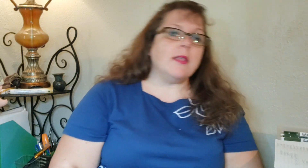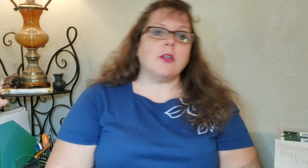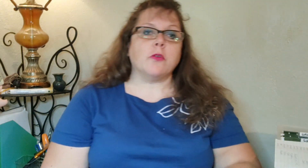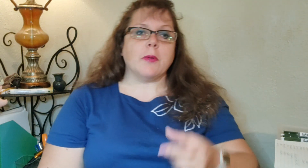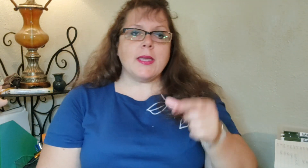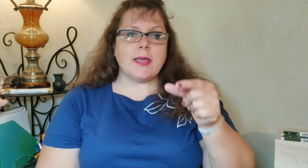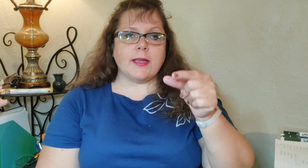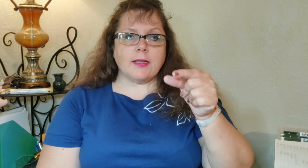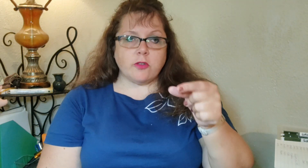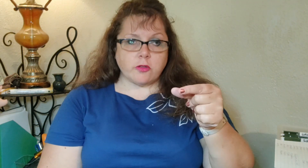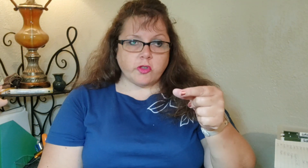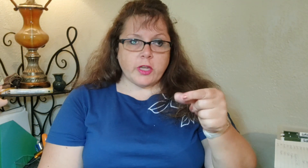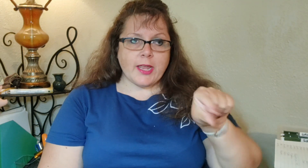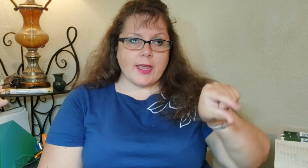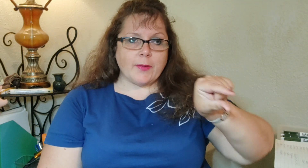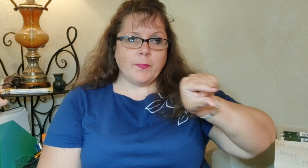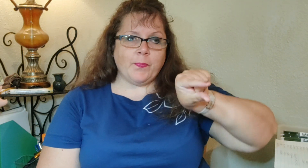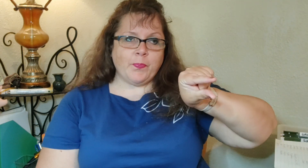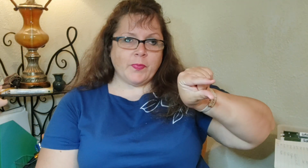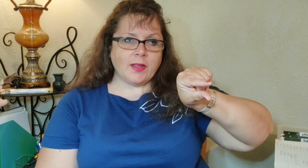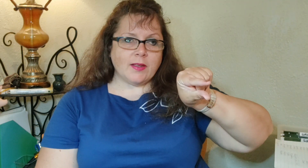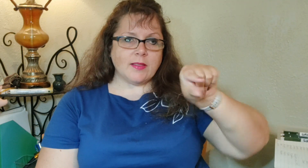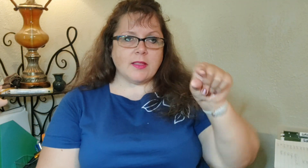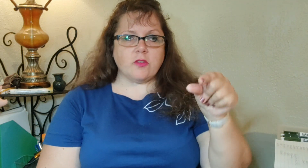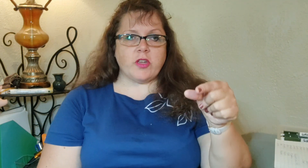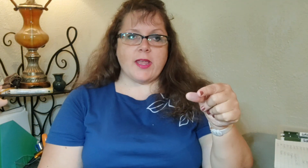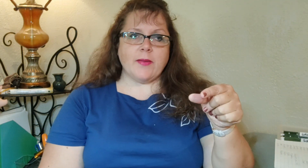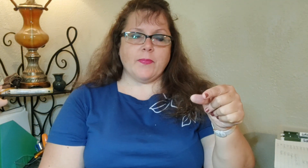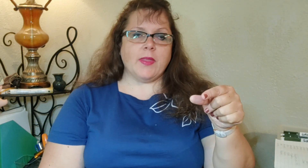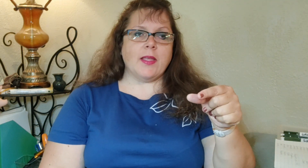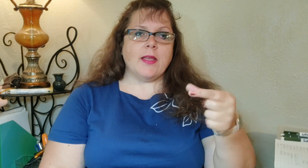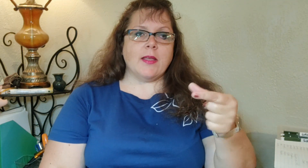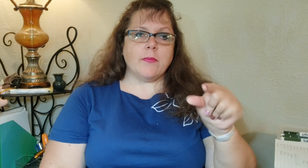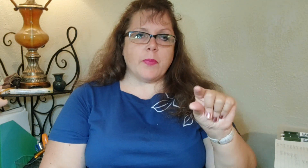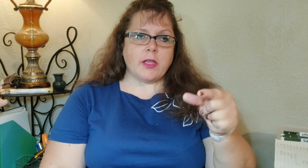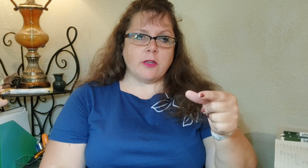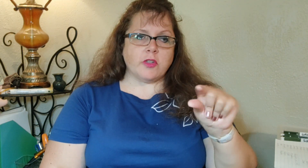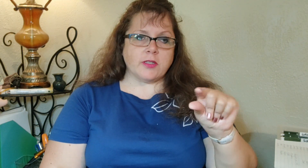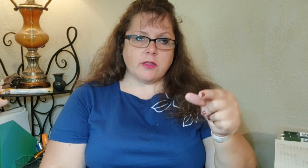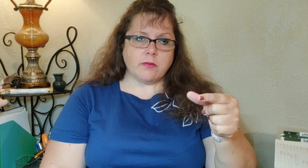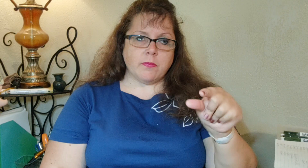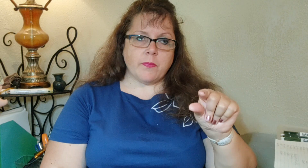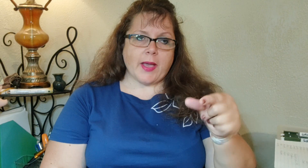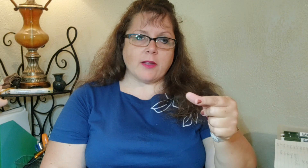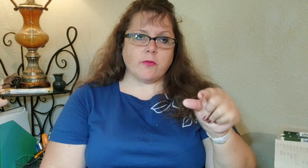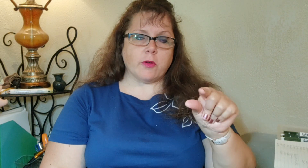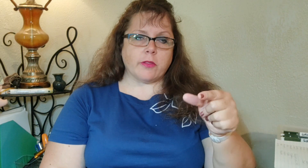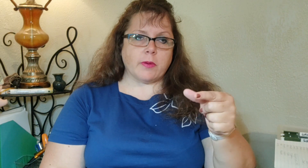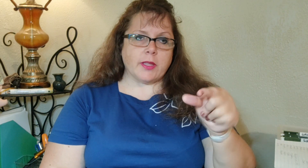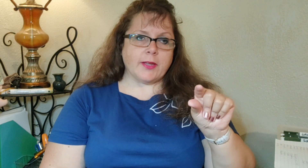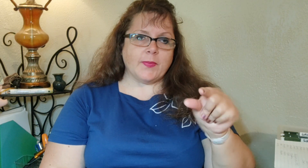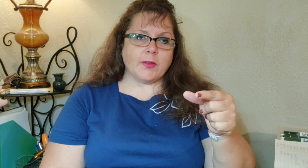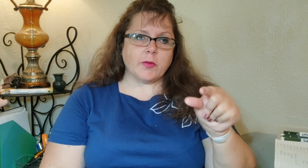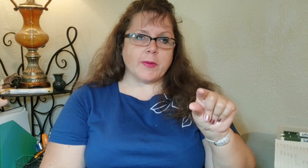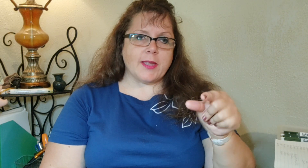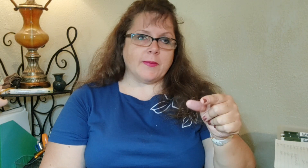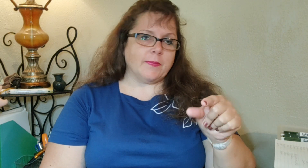Then green is your G, the G, but you just back and forth with it, green.